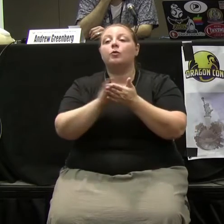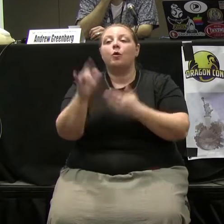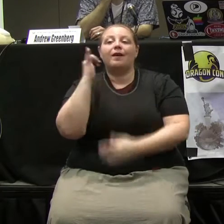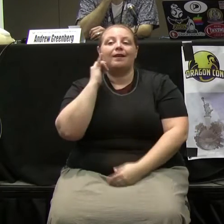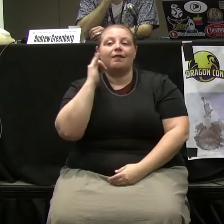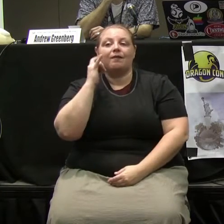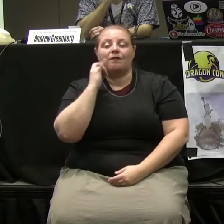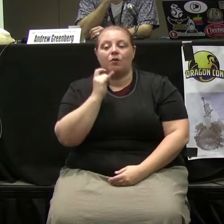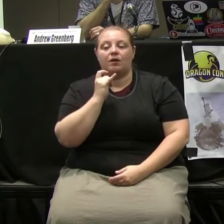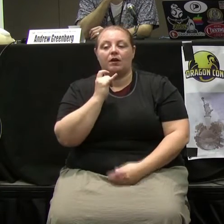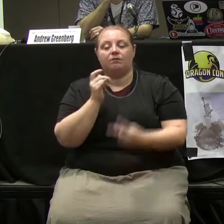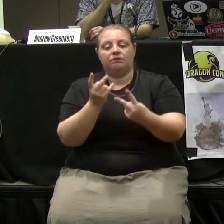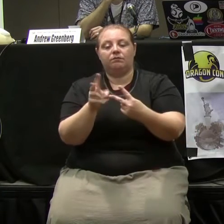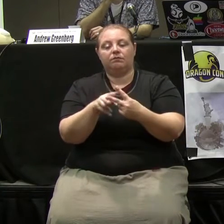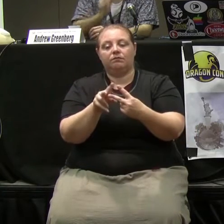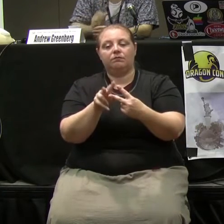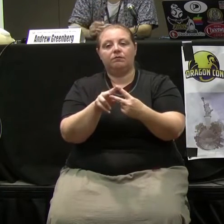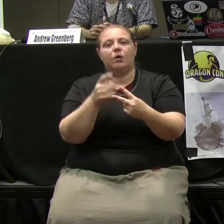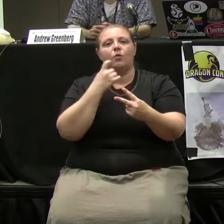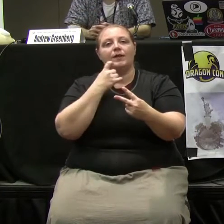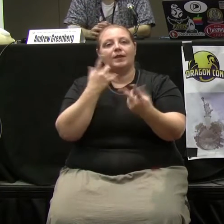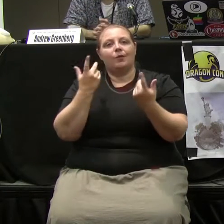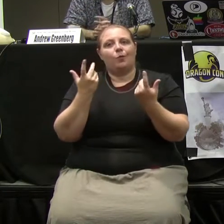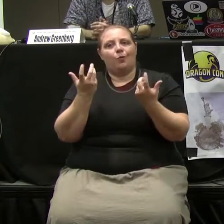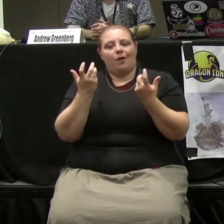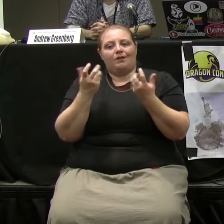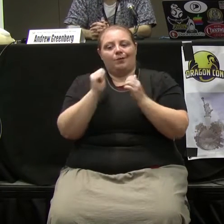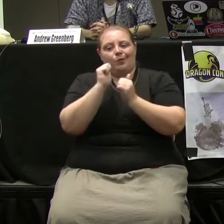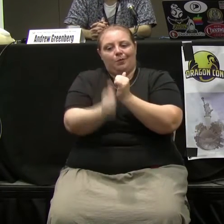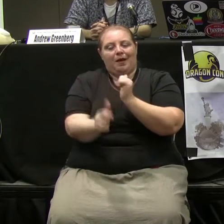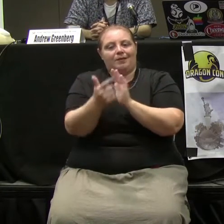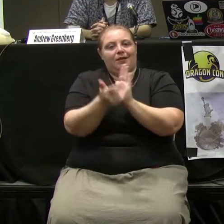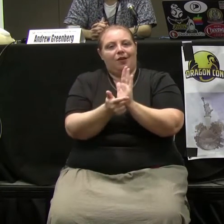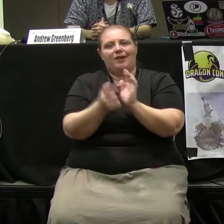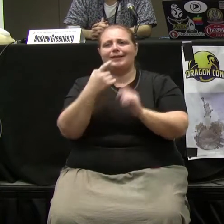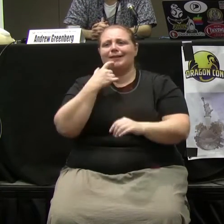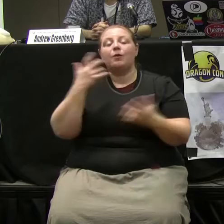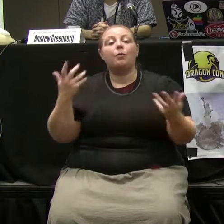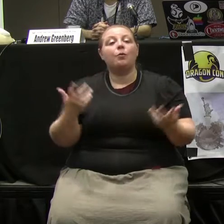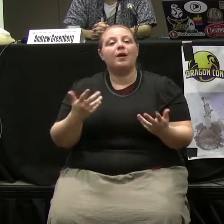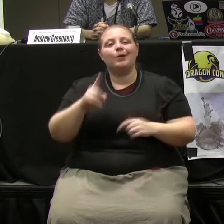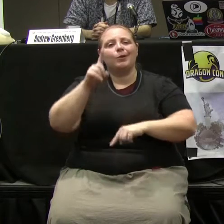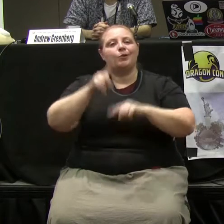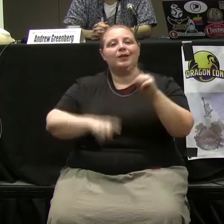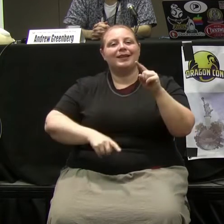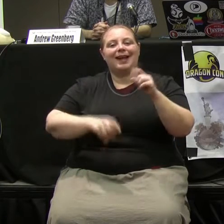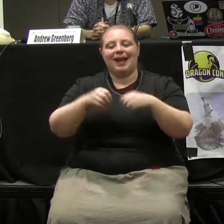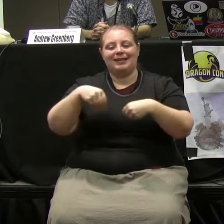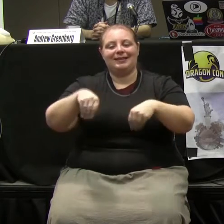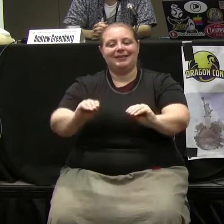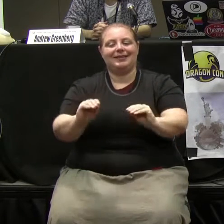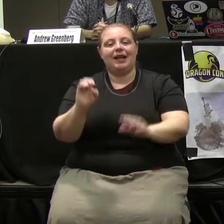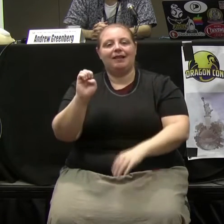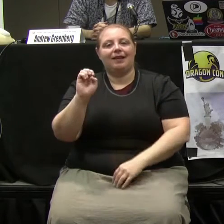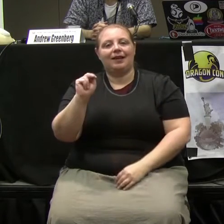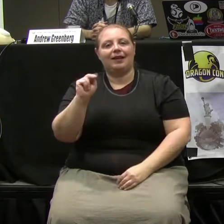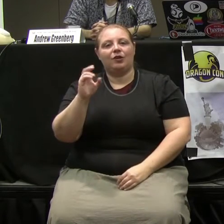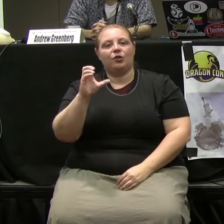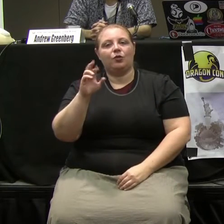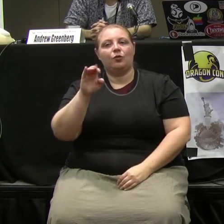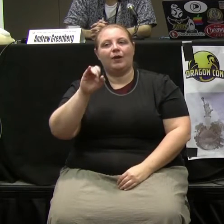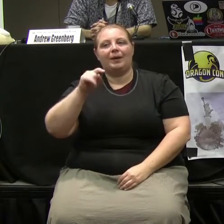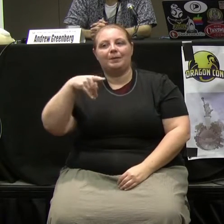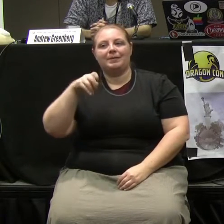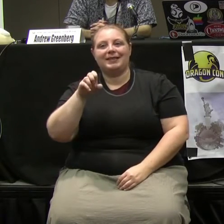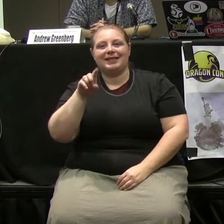California recently tried to pass laws that said that you couldn't sell encrypted devices within their